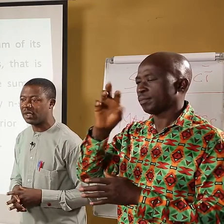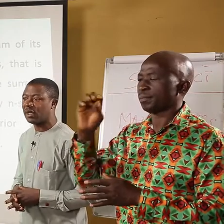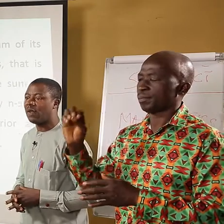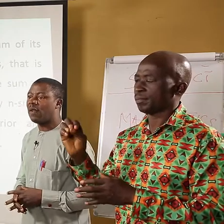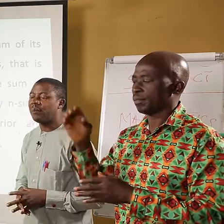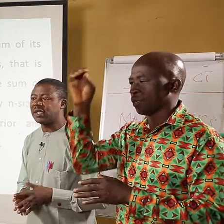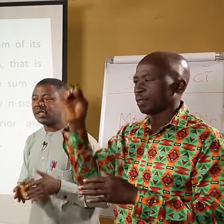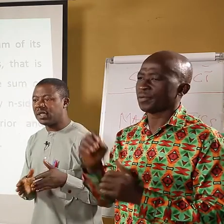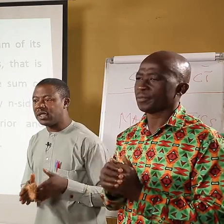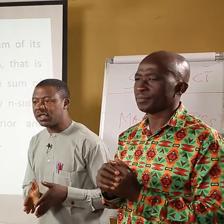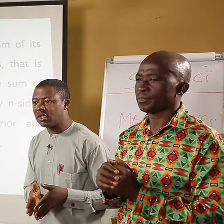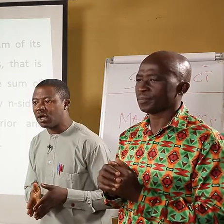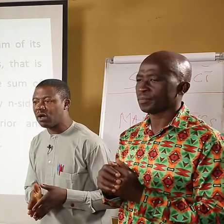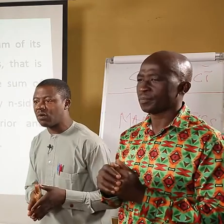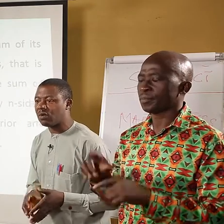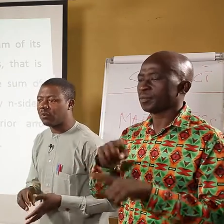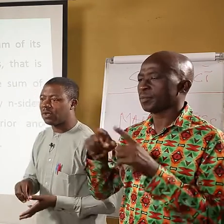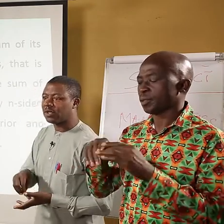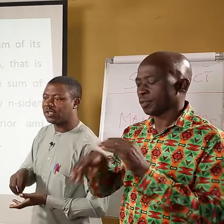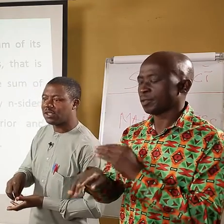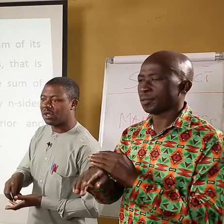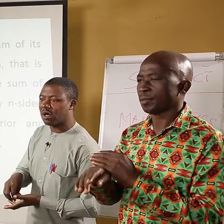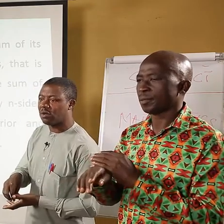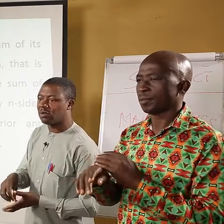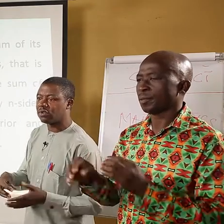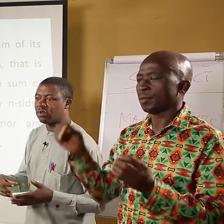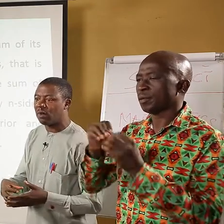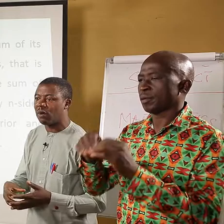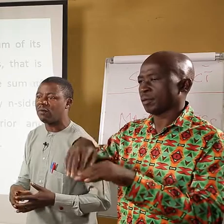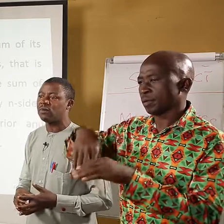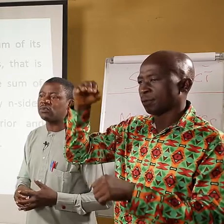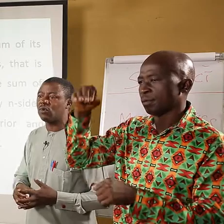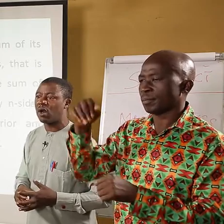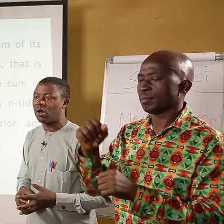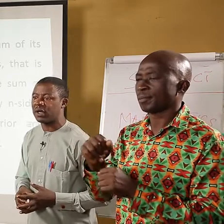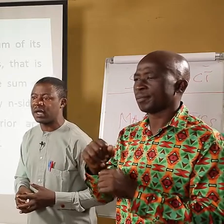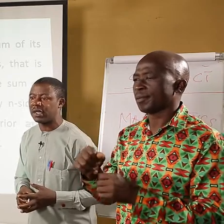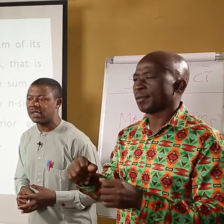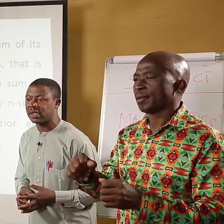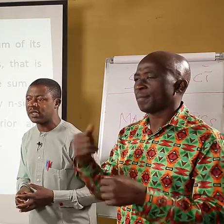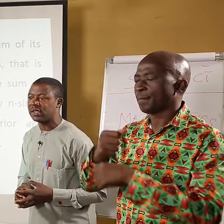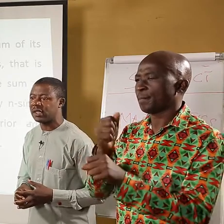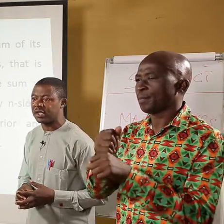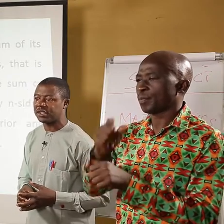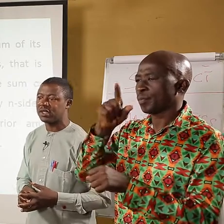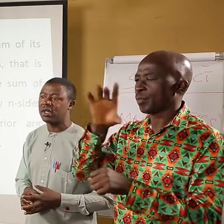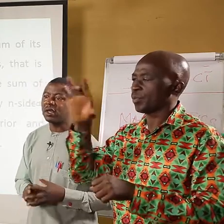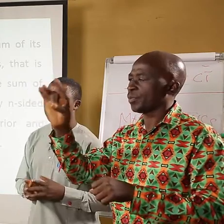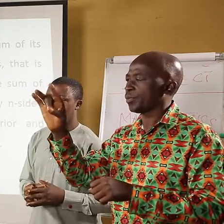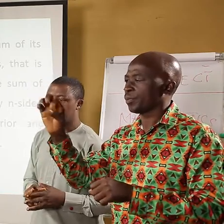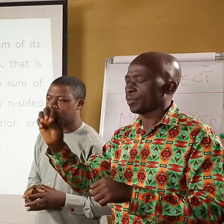degrees. But interior angle plus exterior angle sum up to 180